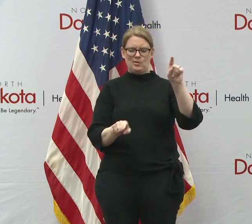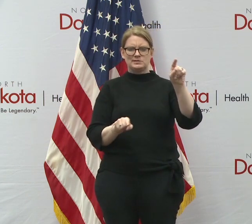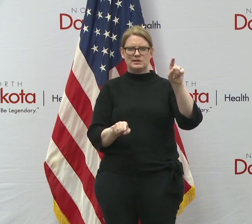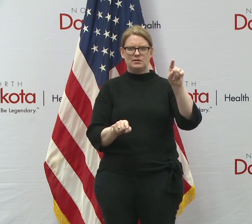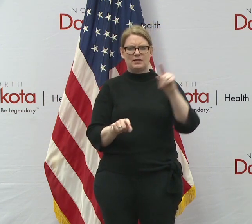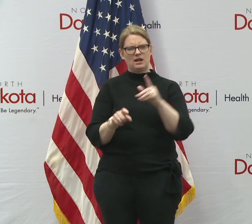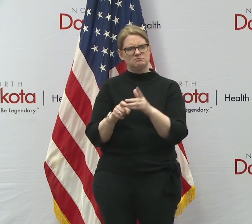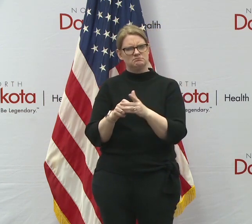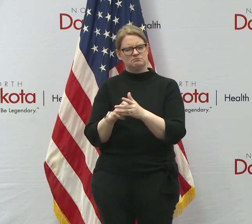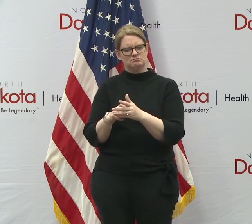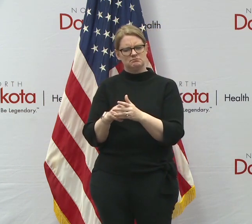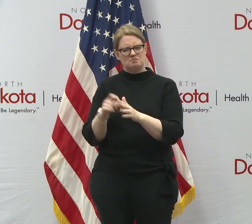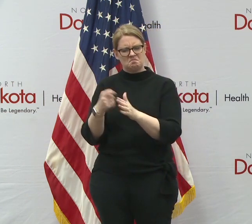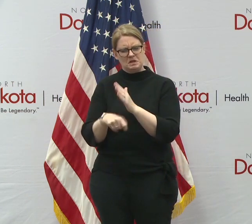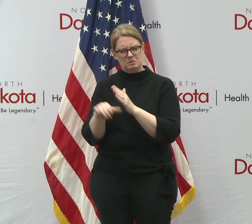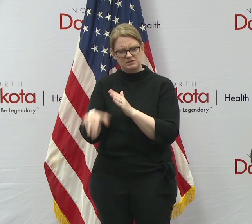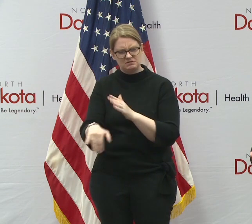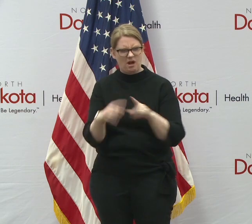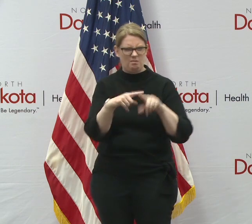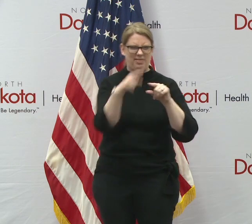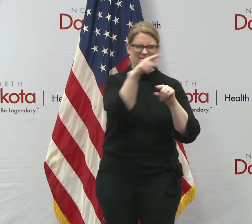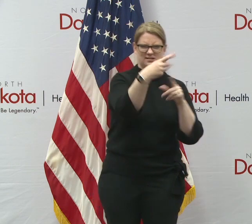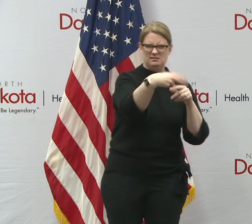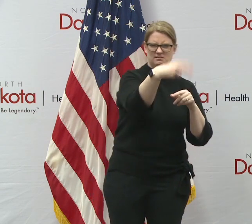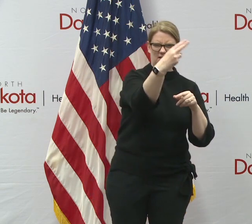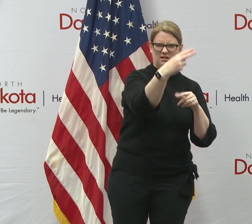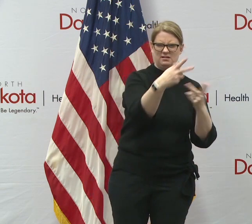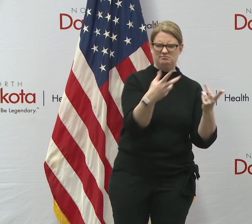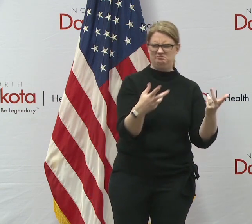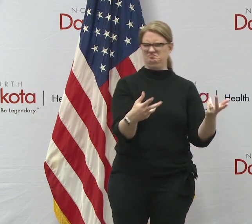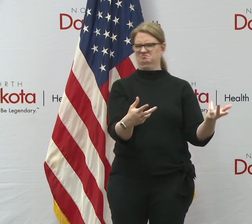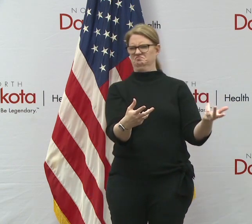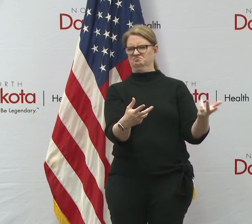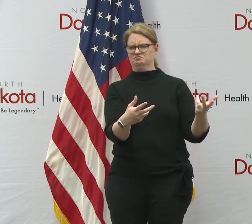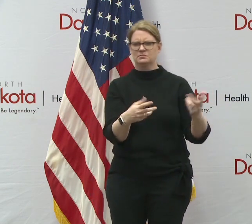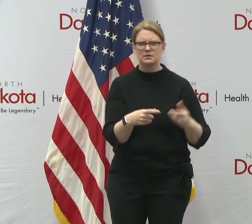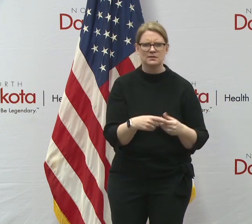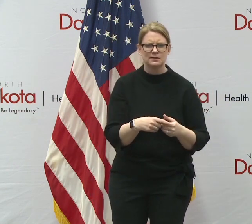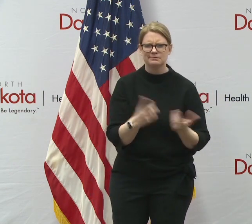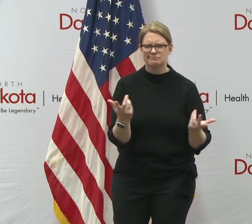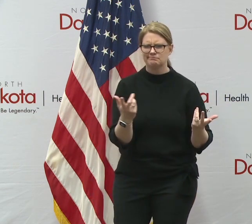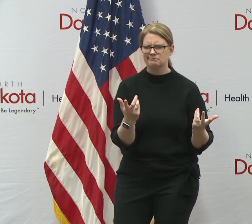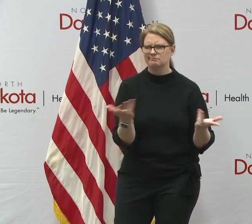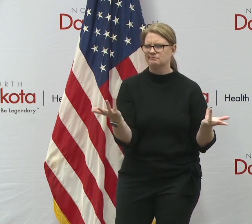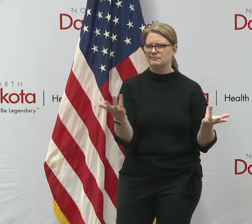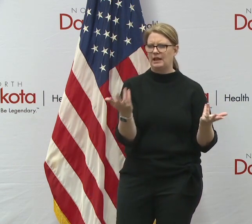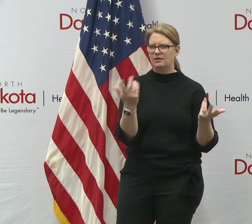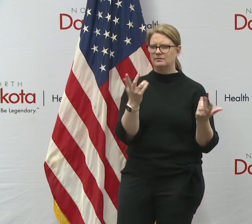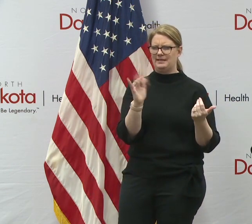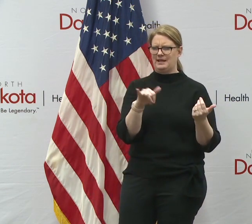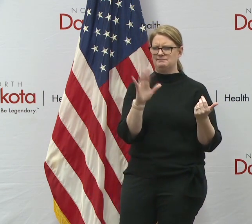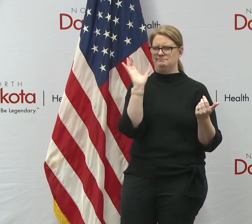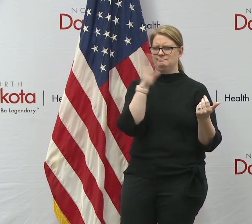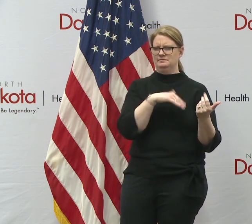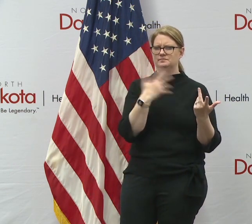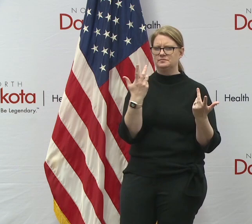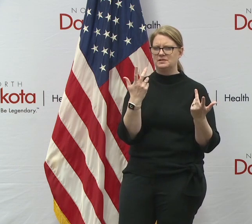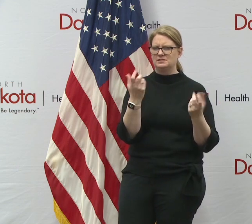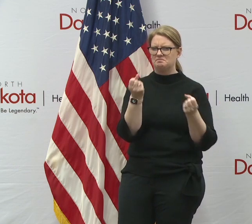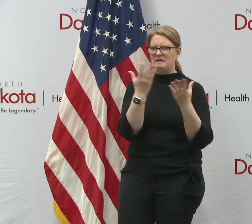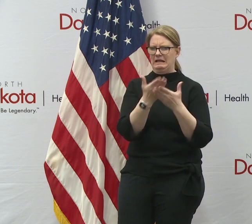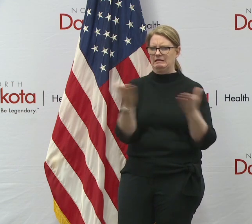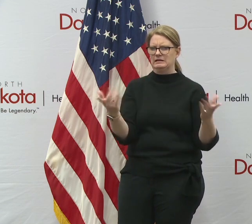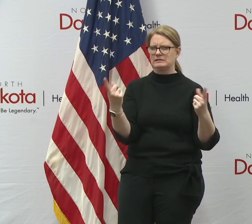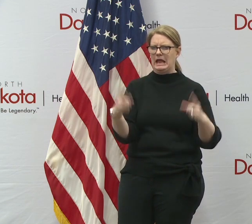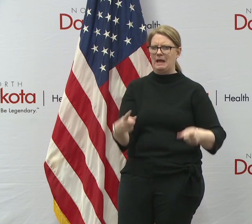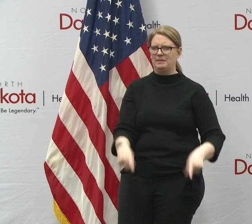there's been that has been raised formally, but that doesn't mean questions been raised, doesn't mean it's going on, because there's a lot of dynamics going on